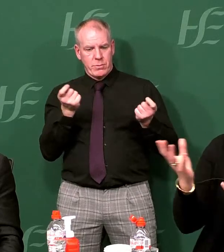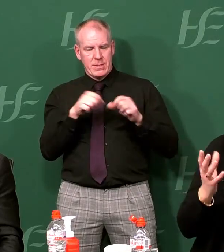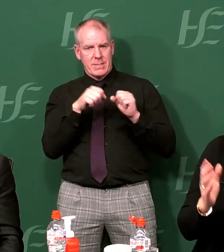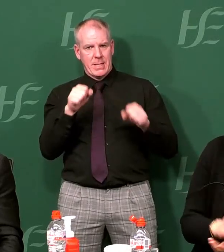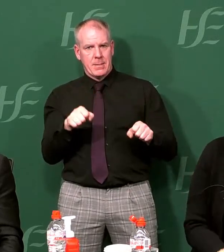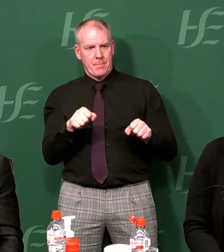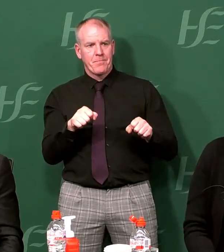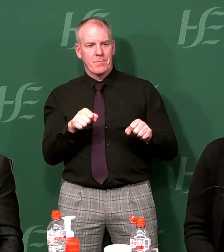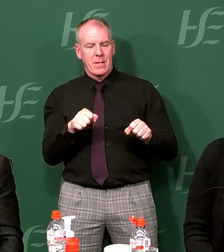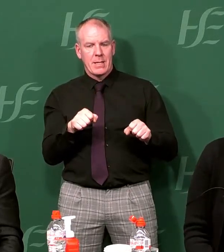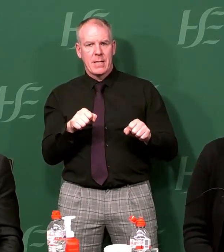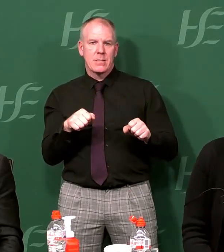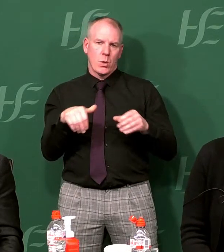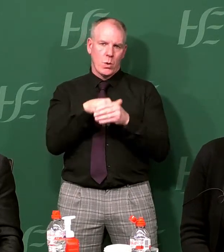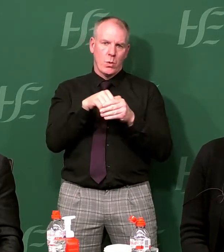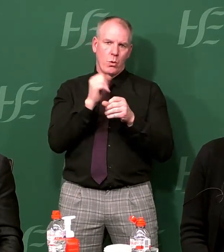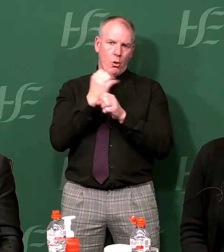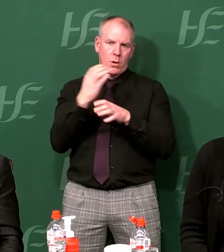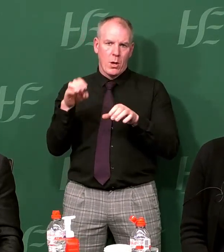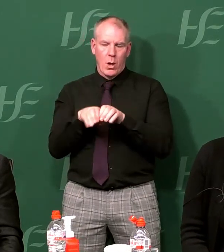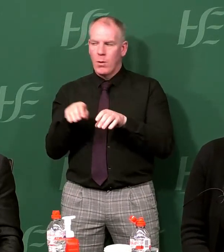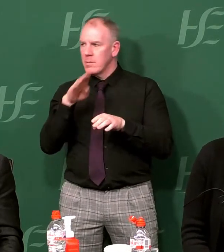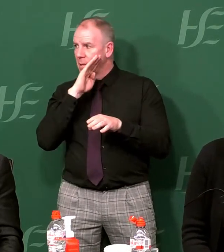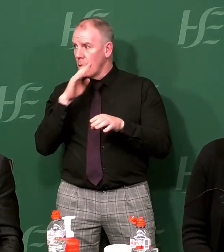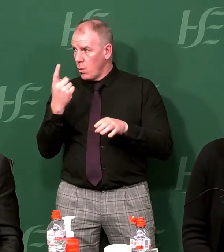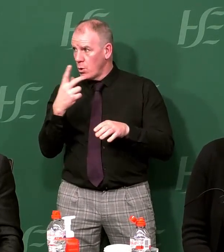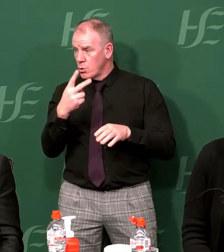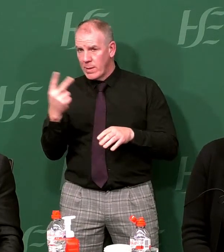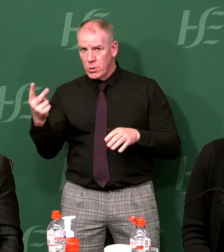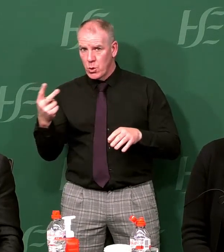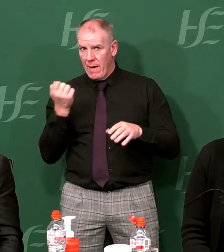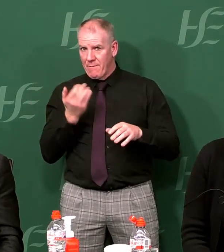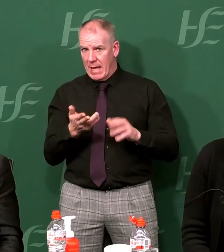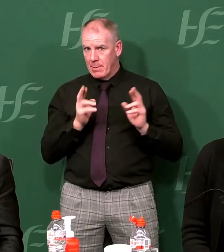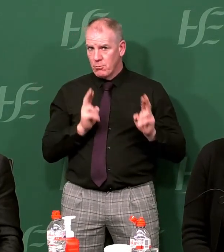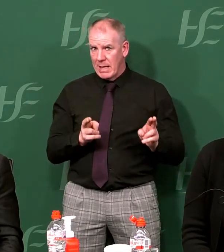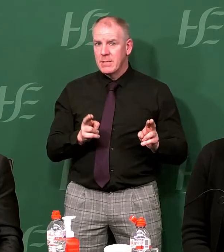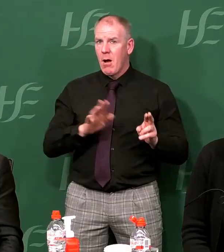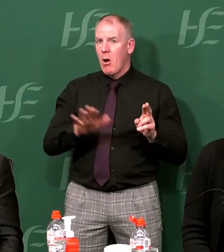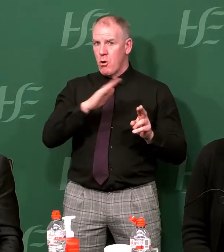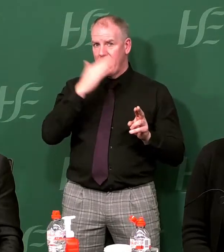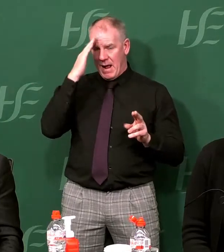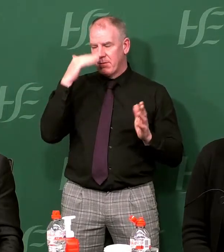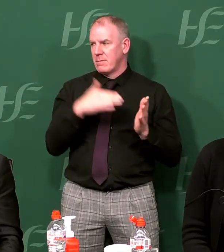account the closed beds as well, so not a whole lot available nationally.